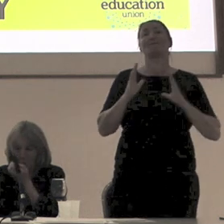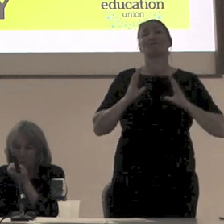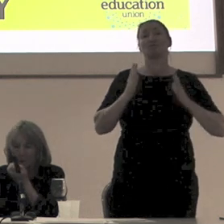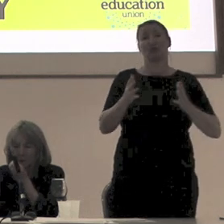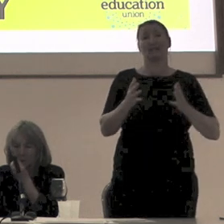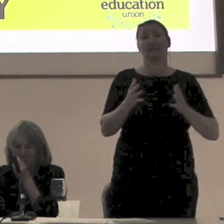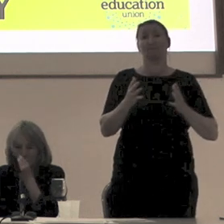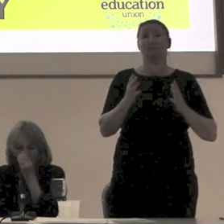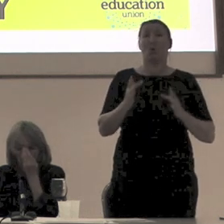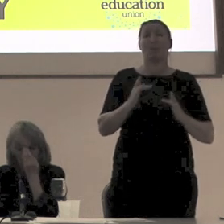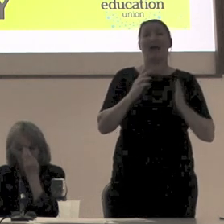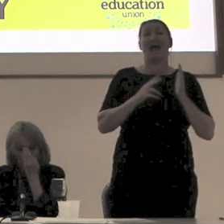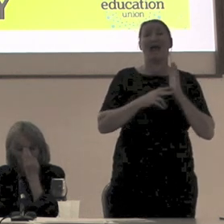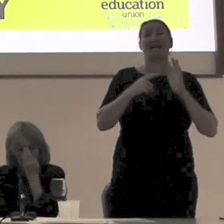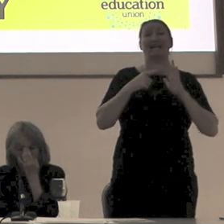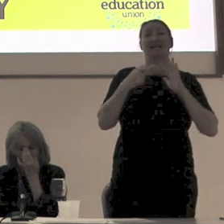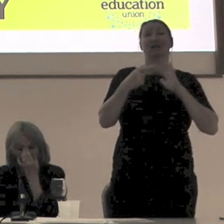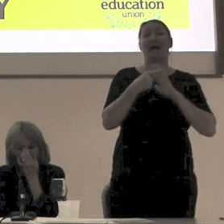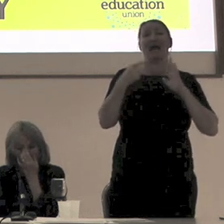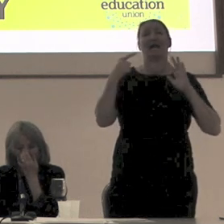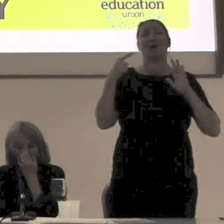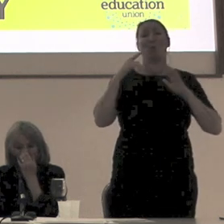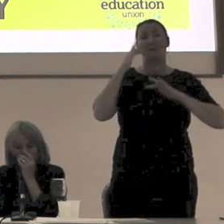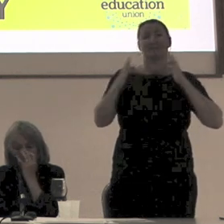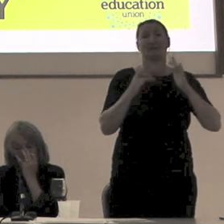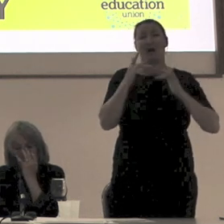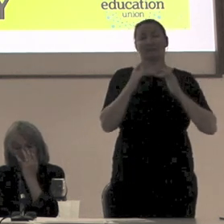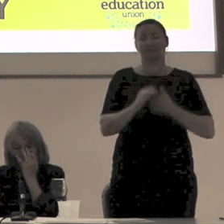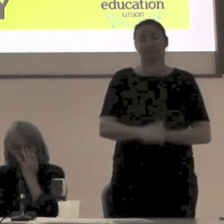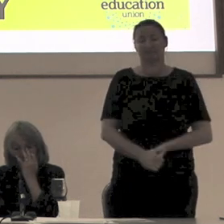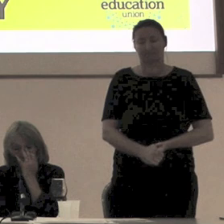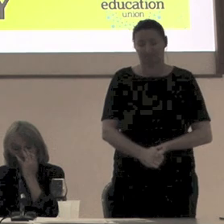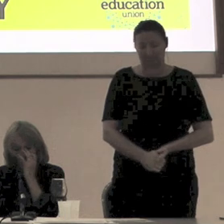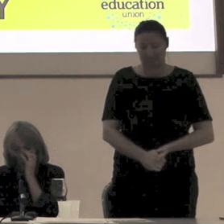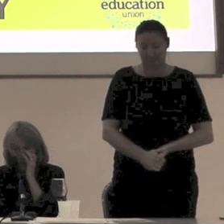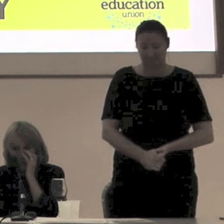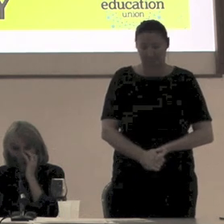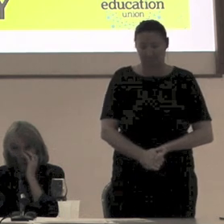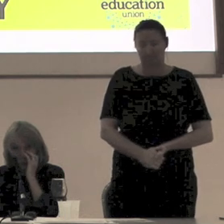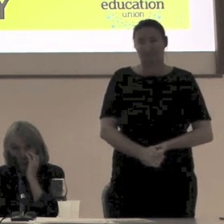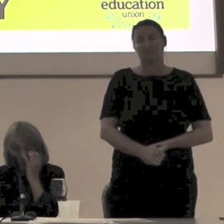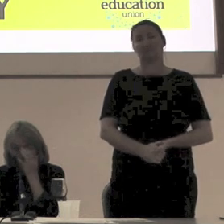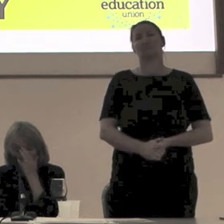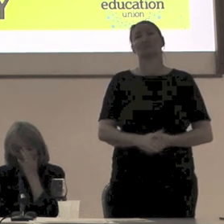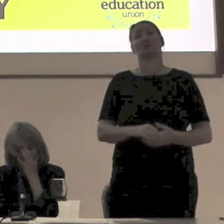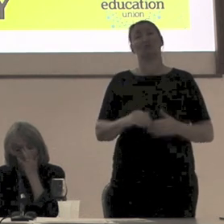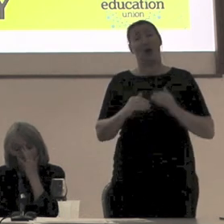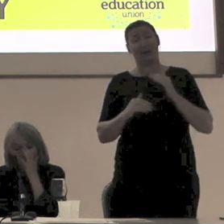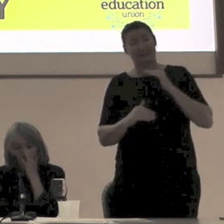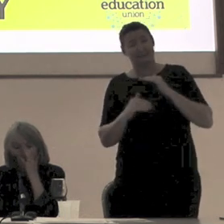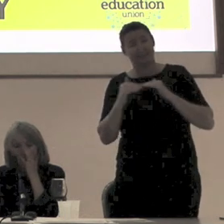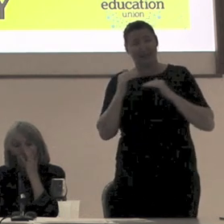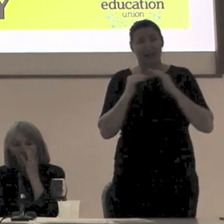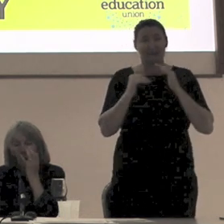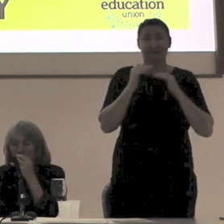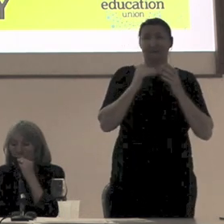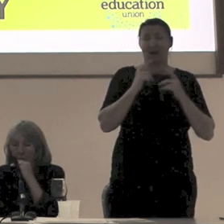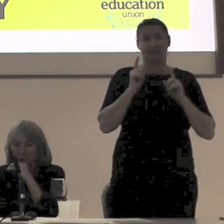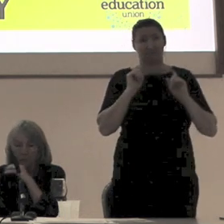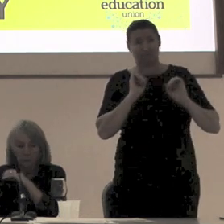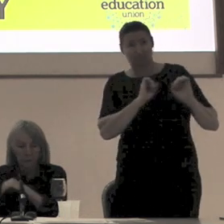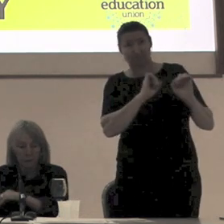website. Building a strong movement of disabled educators confident to assert the rights